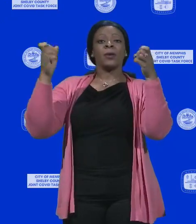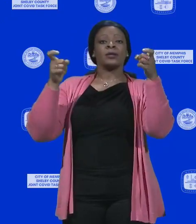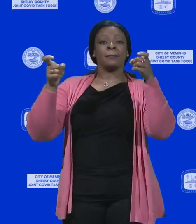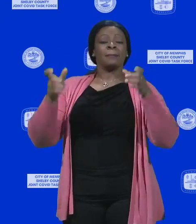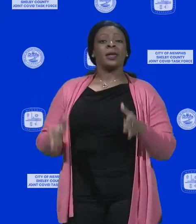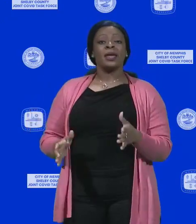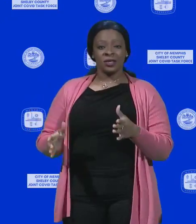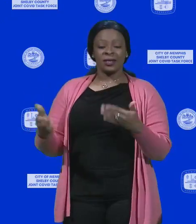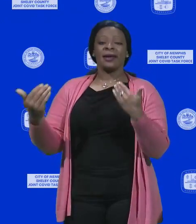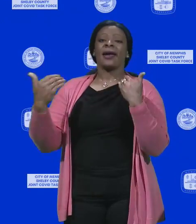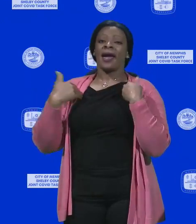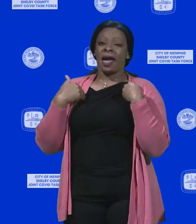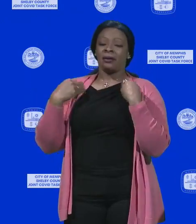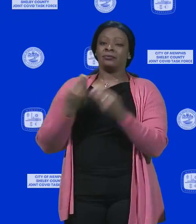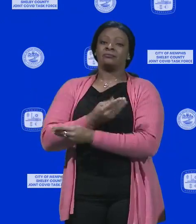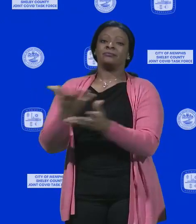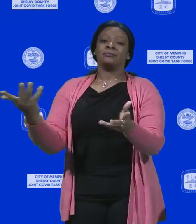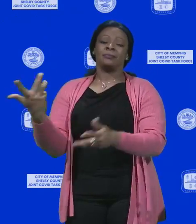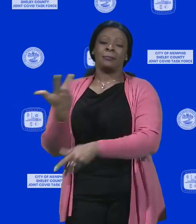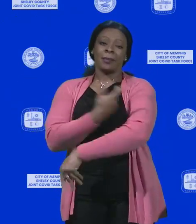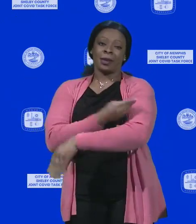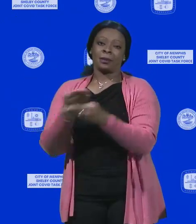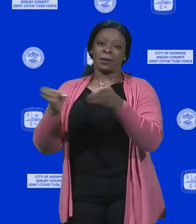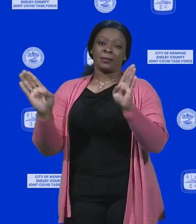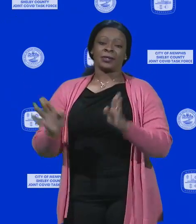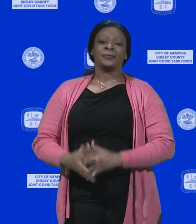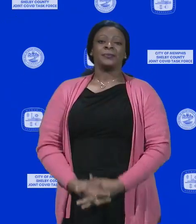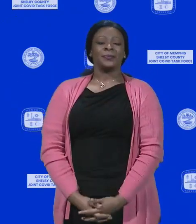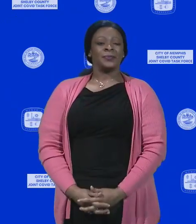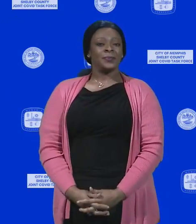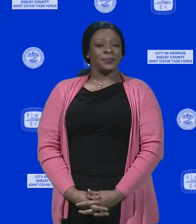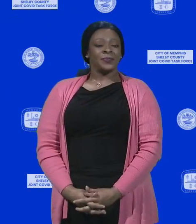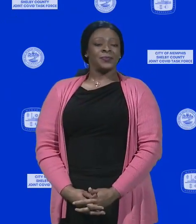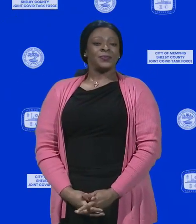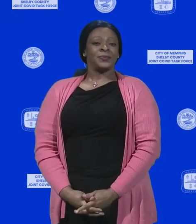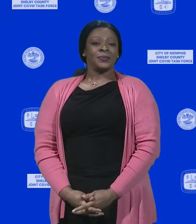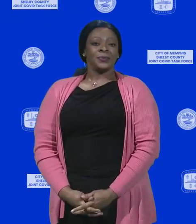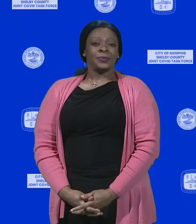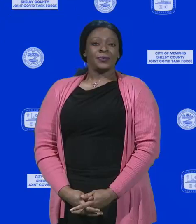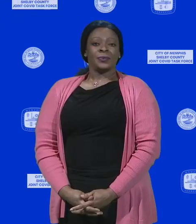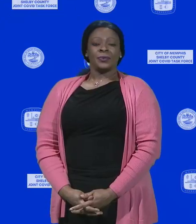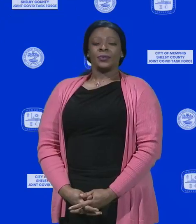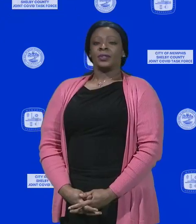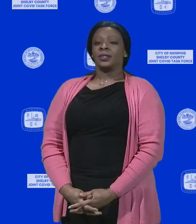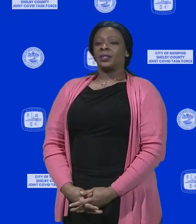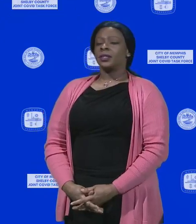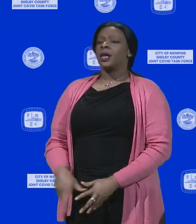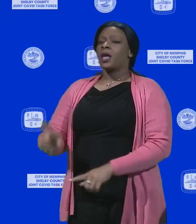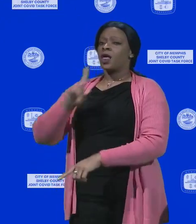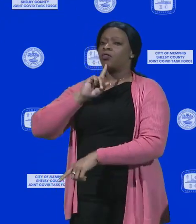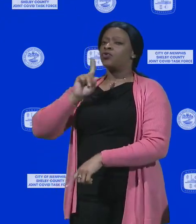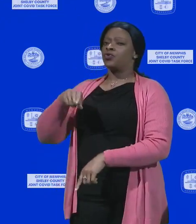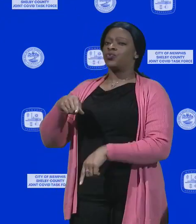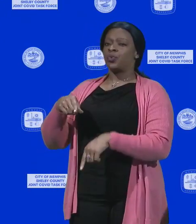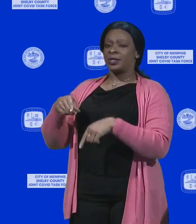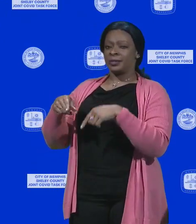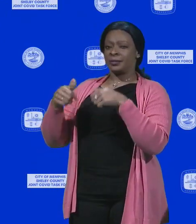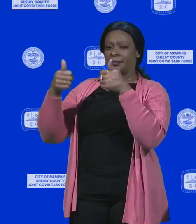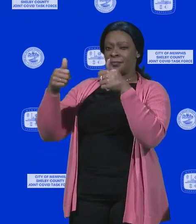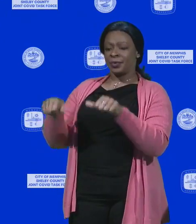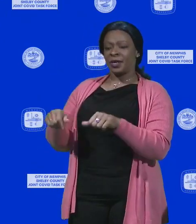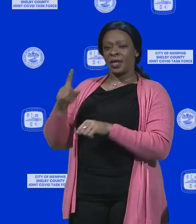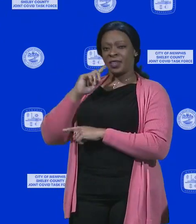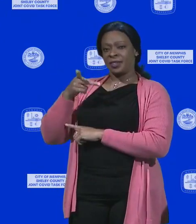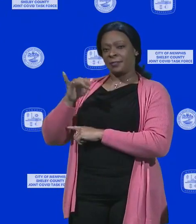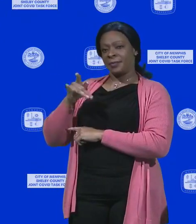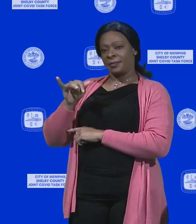Management, and that's where we have been giving some public vaccines as well. And then as these drive-through sites wind down, I think of Pipkin as sort of like